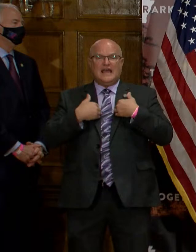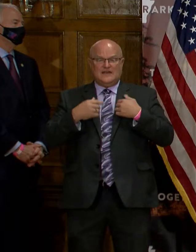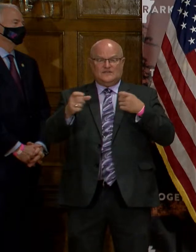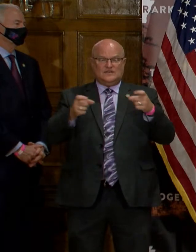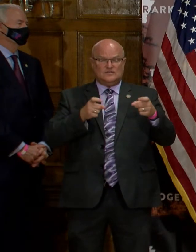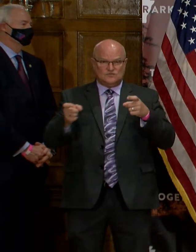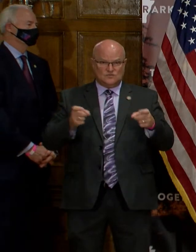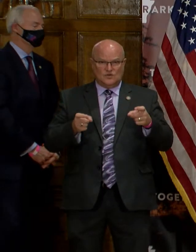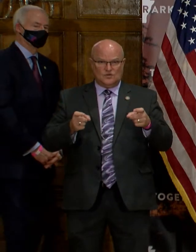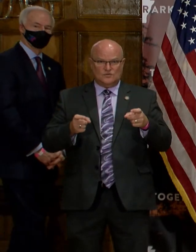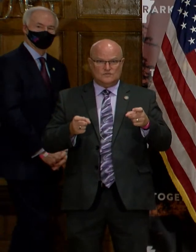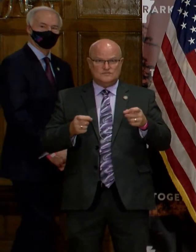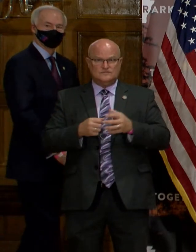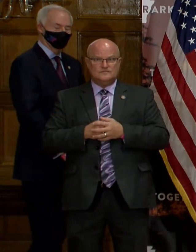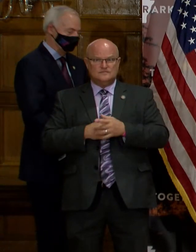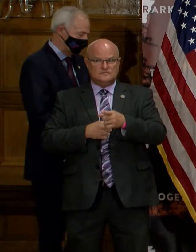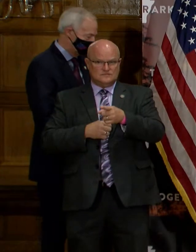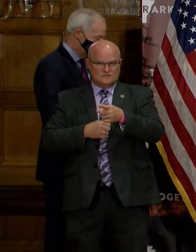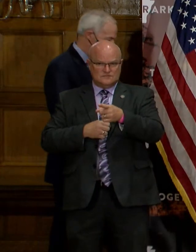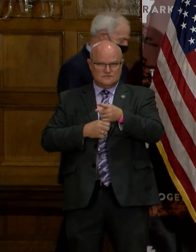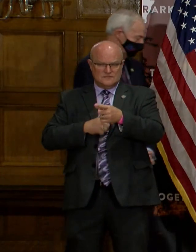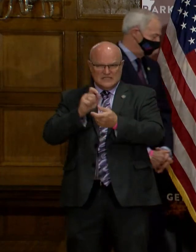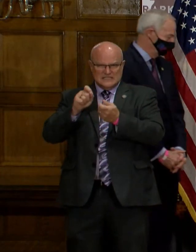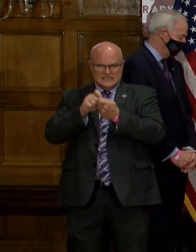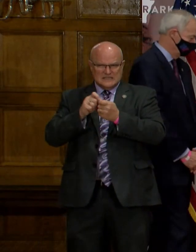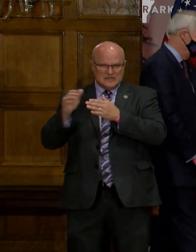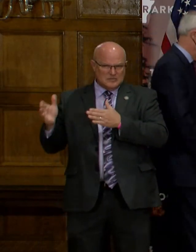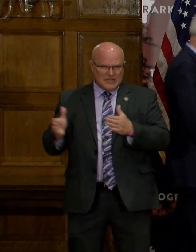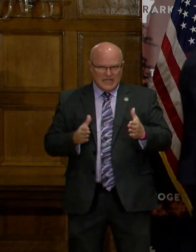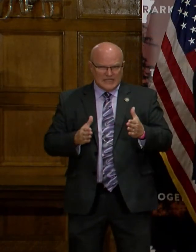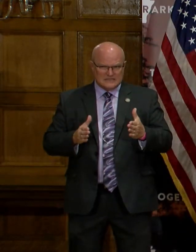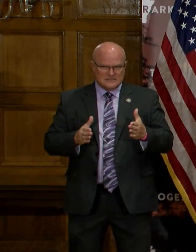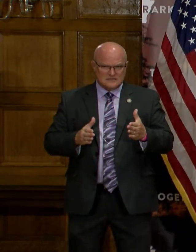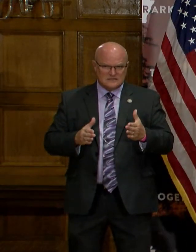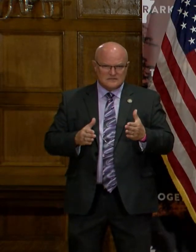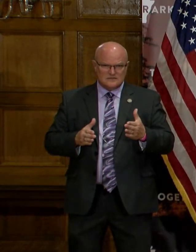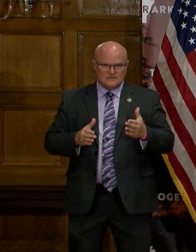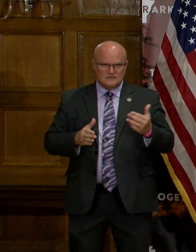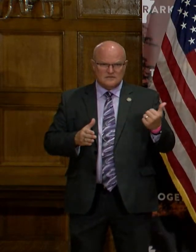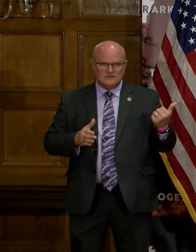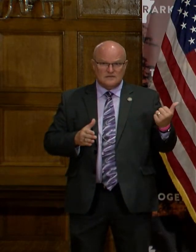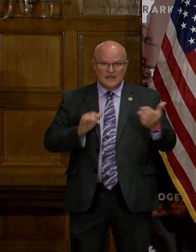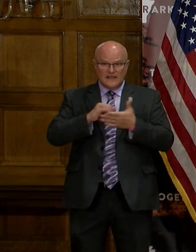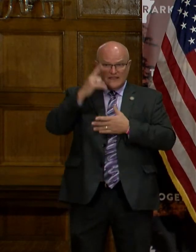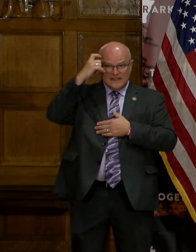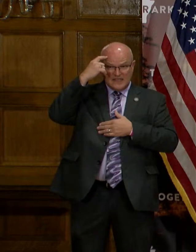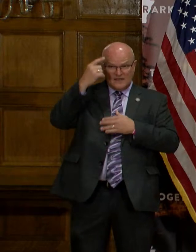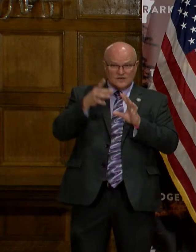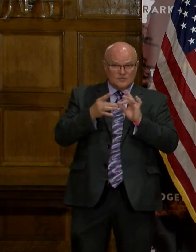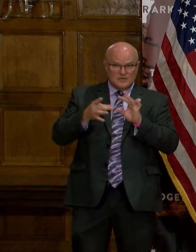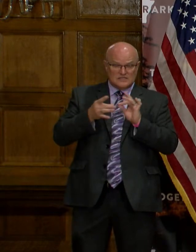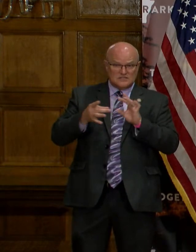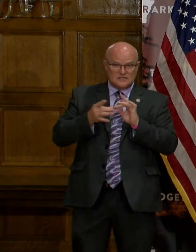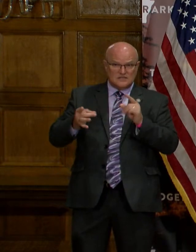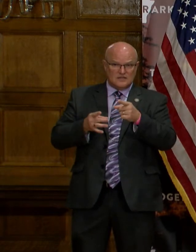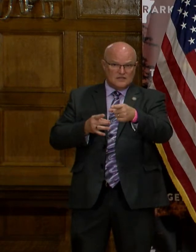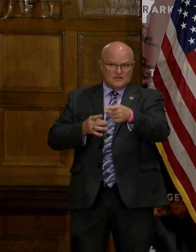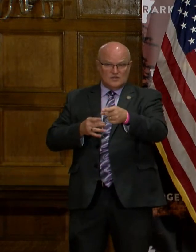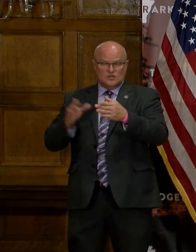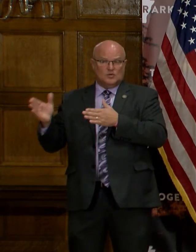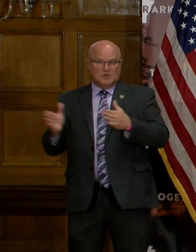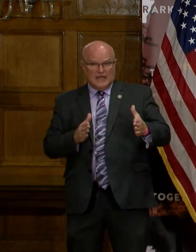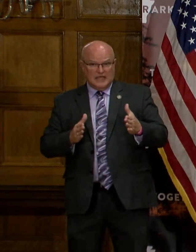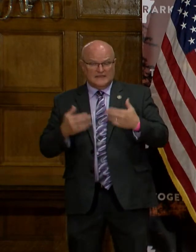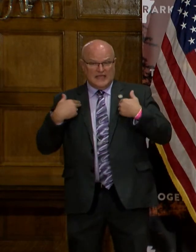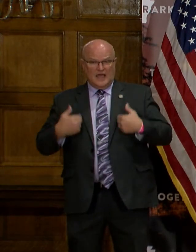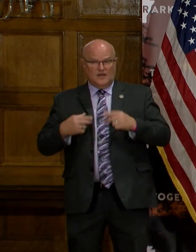control. Be specific about the strategies. That the governor has mentioned, or? Your strategies,